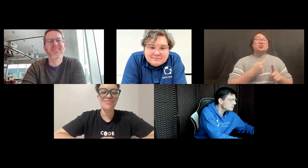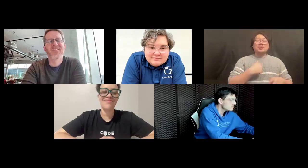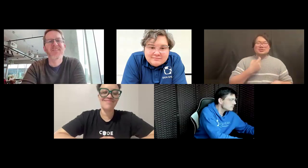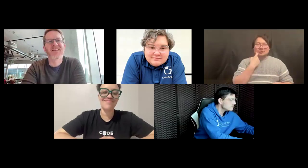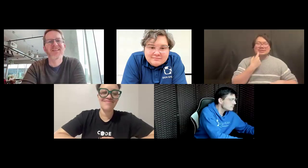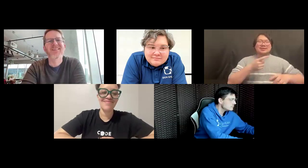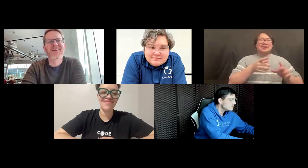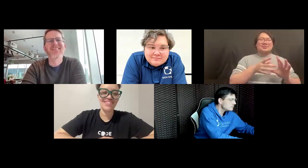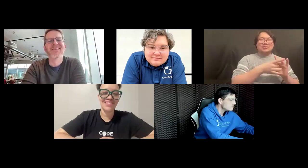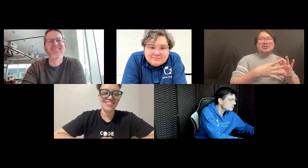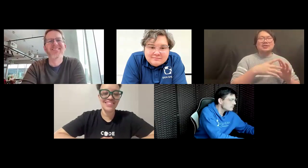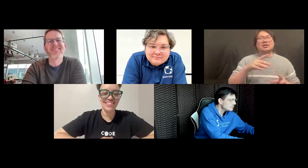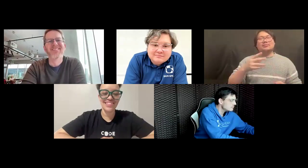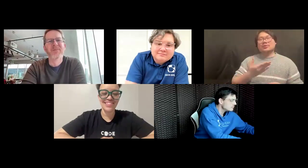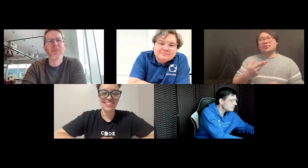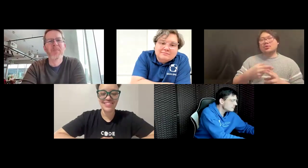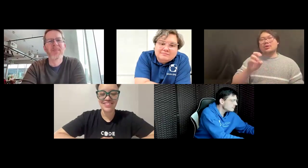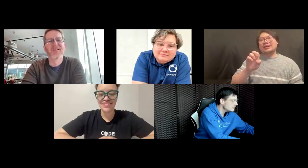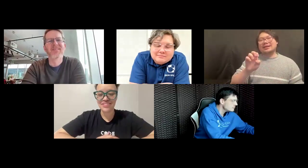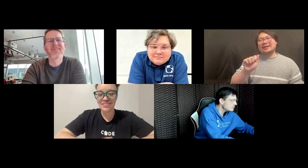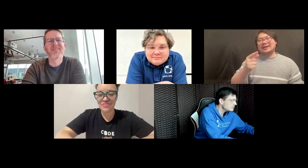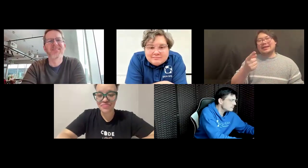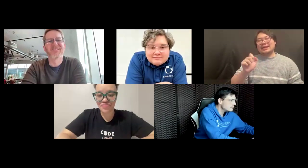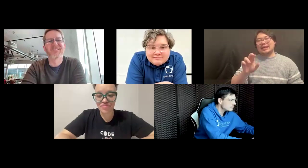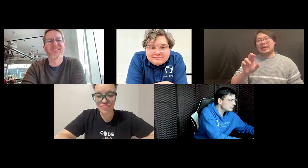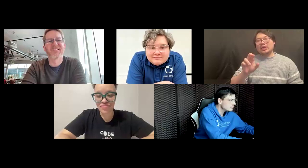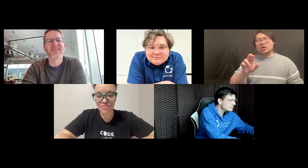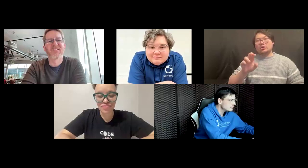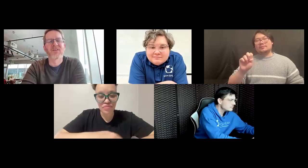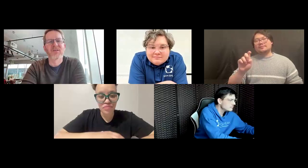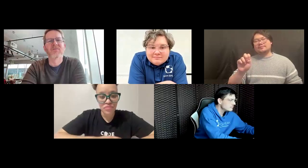Let me think. I think it was 2 years ago. I was going to say recently, but I guess it was 2 years ago.